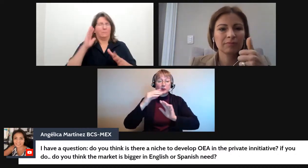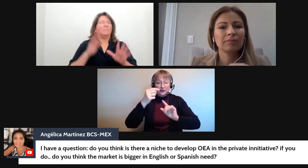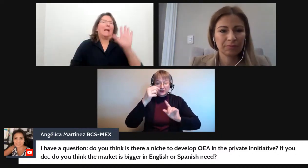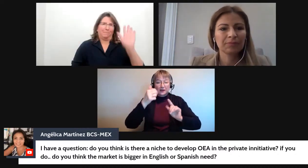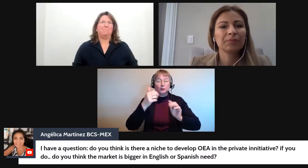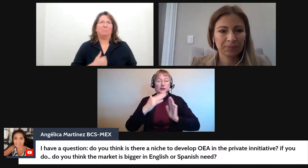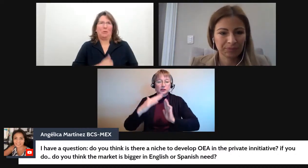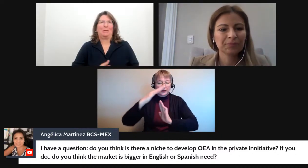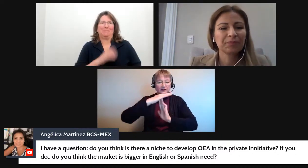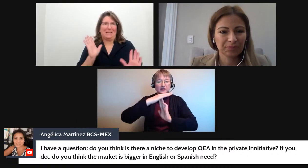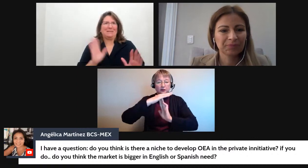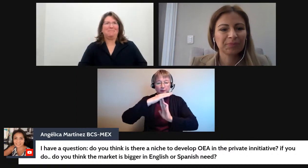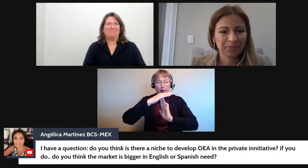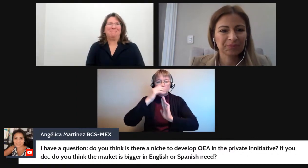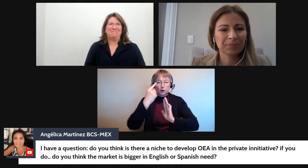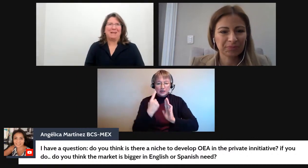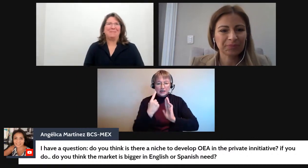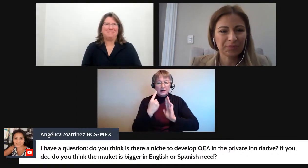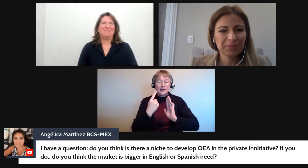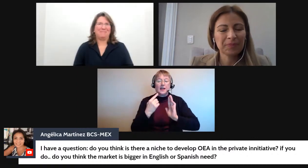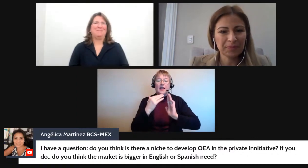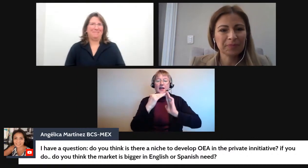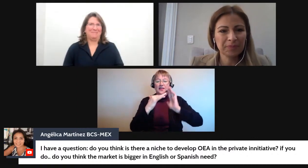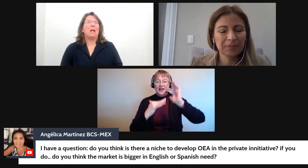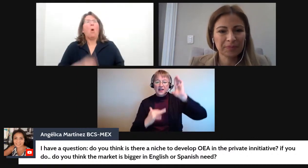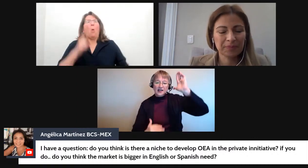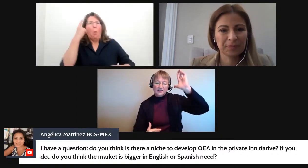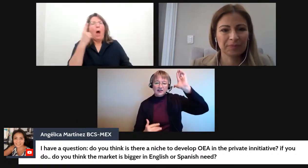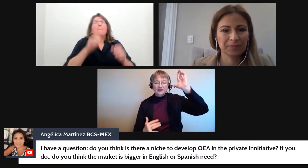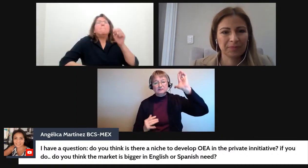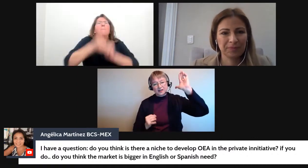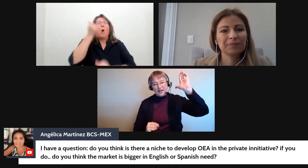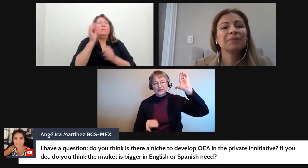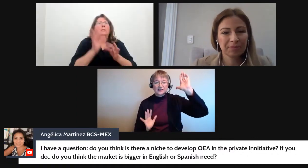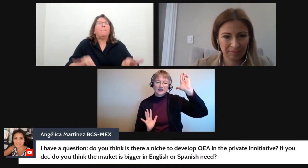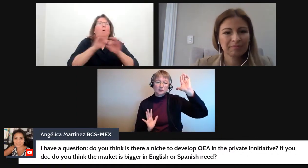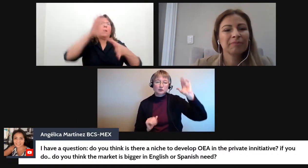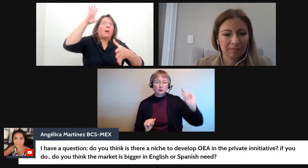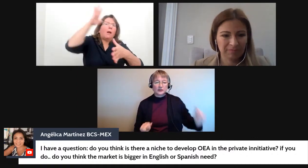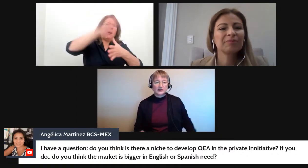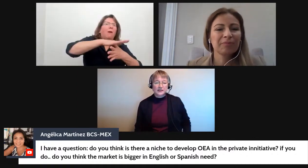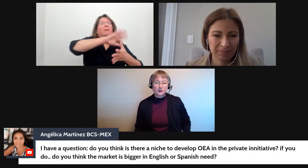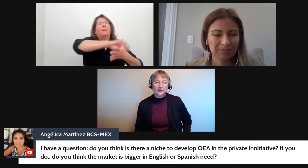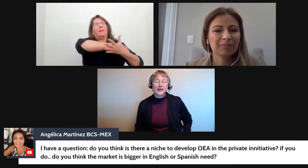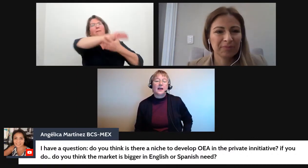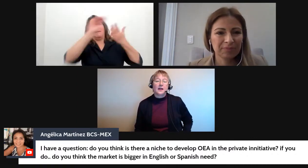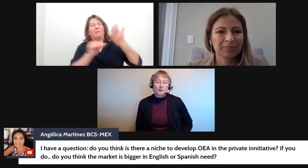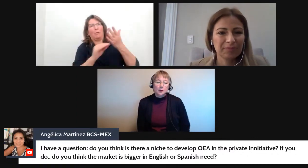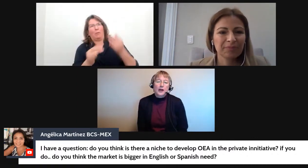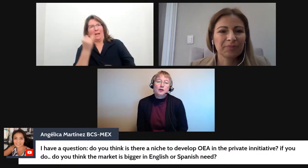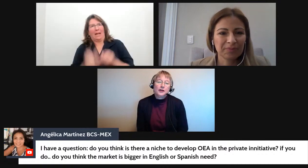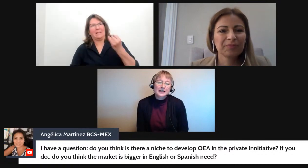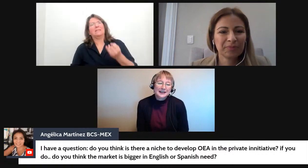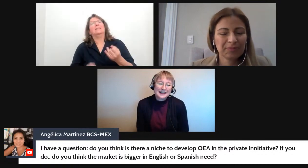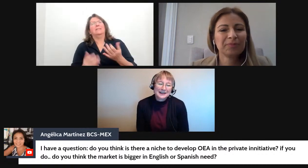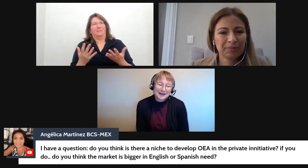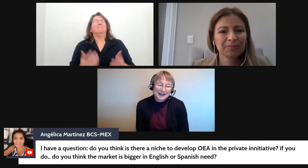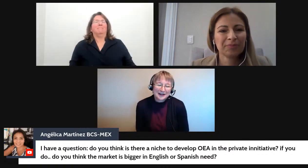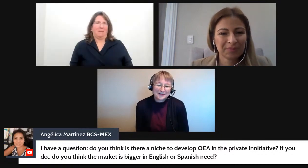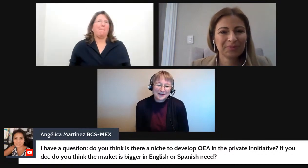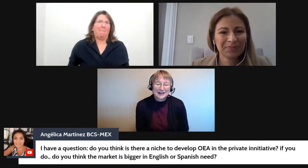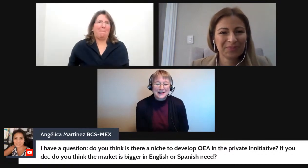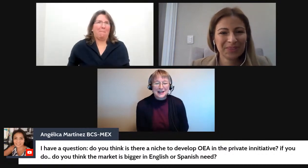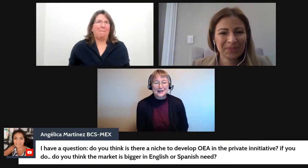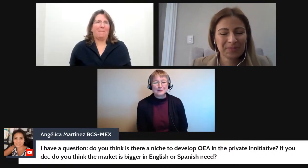important, what you consider the priority, and then 11, the last thing you would want to deal with. Yeah, priority. Thank